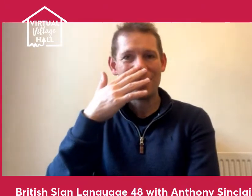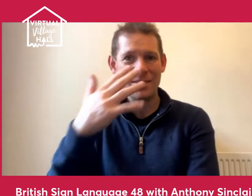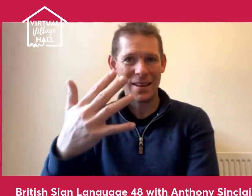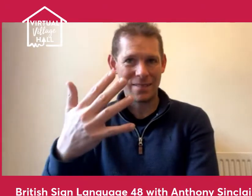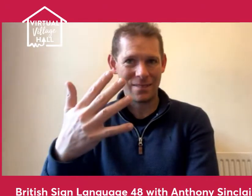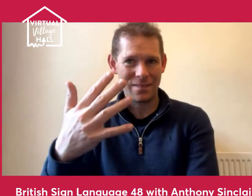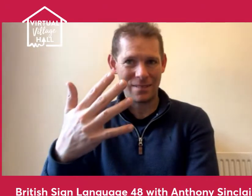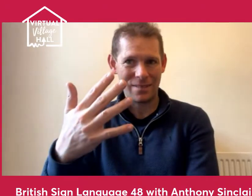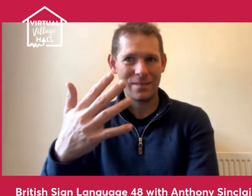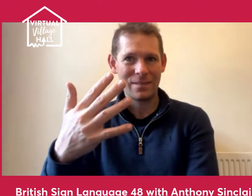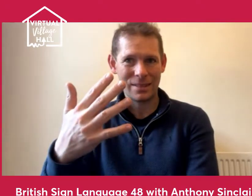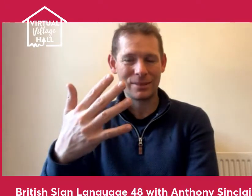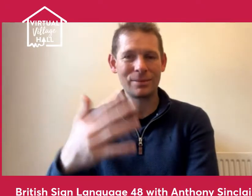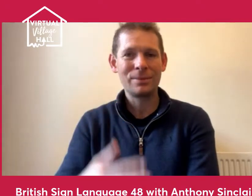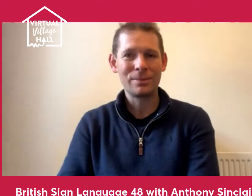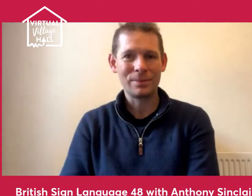is 5.